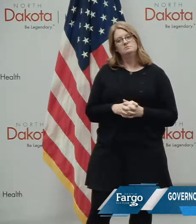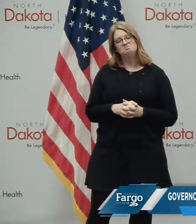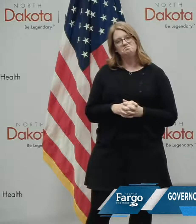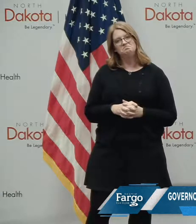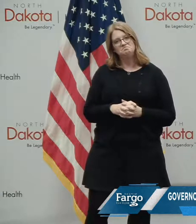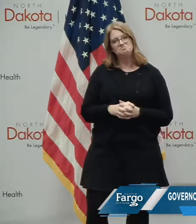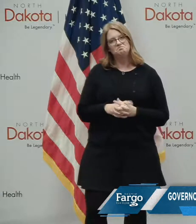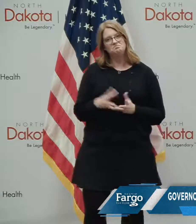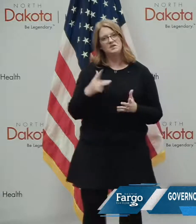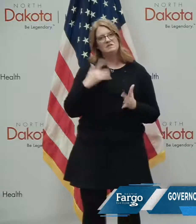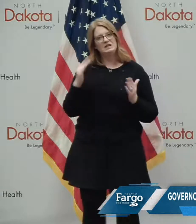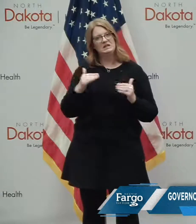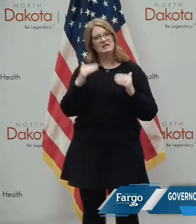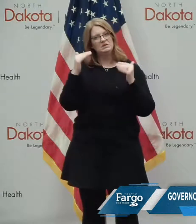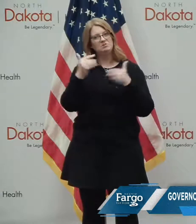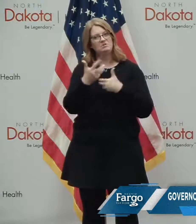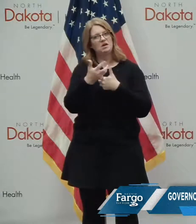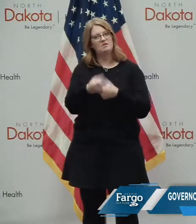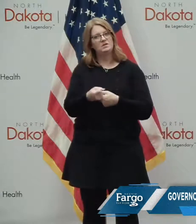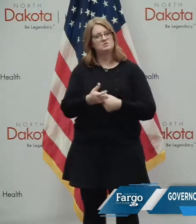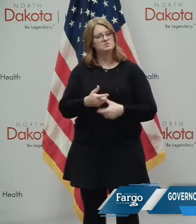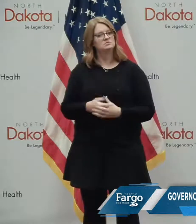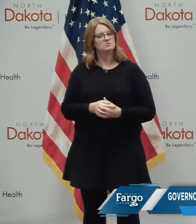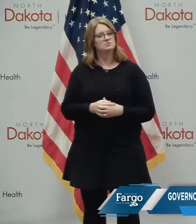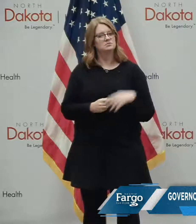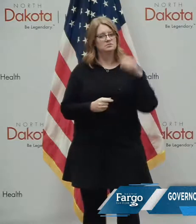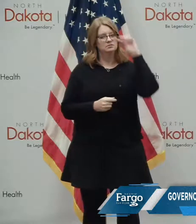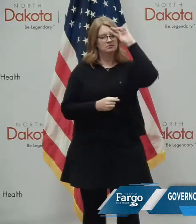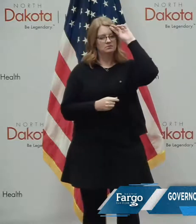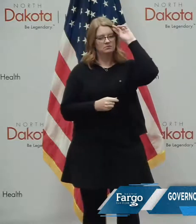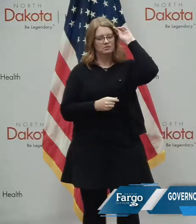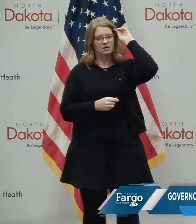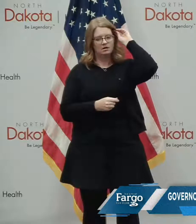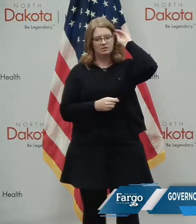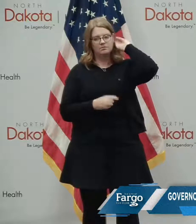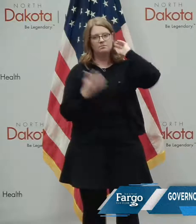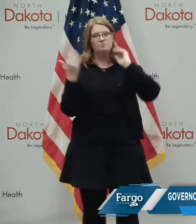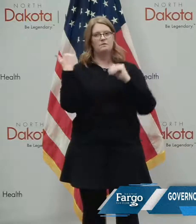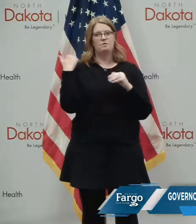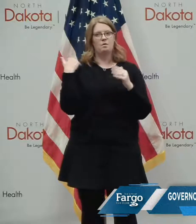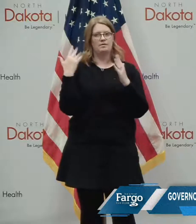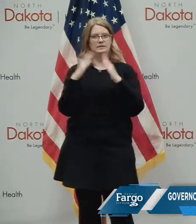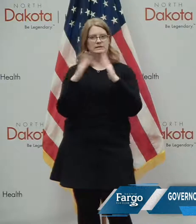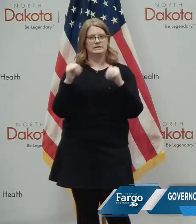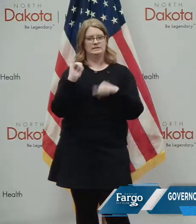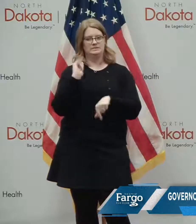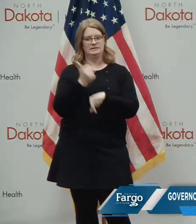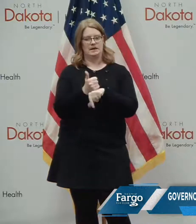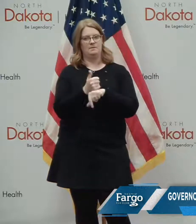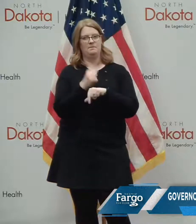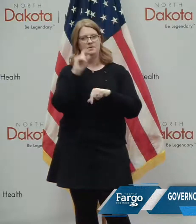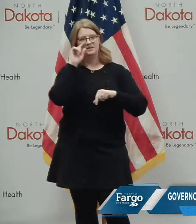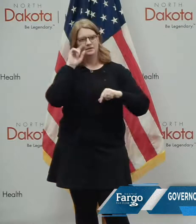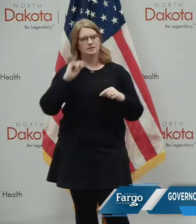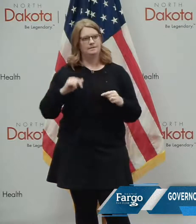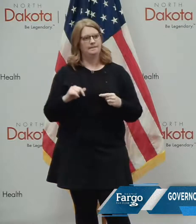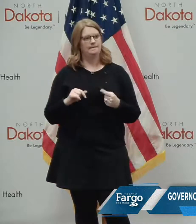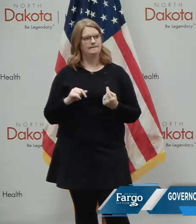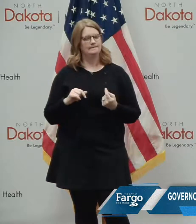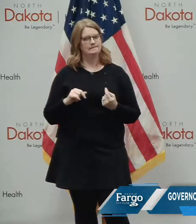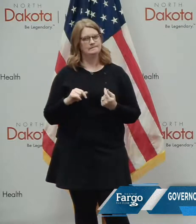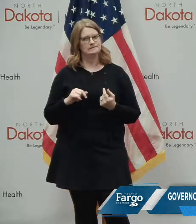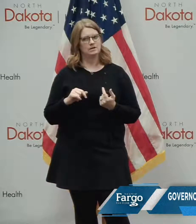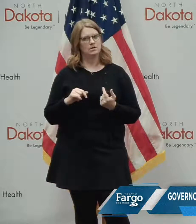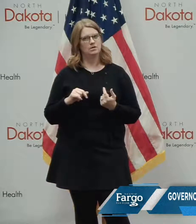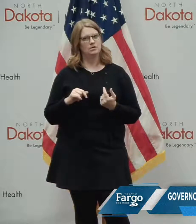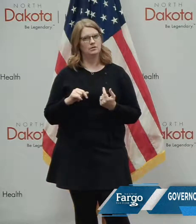confidence from where I was before, because I think we had a system that was set up before where, based on where you were in your